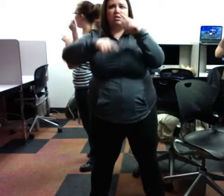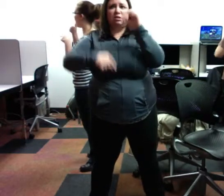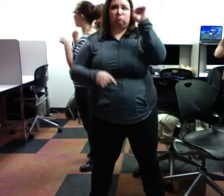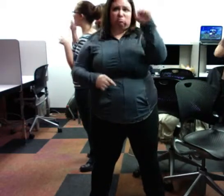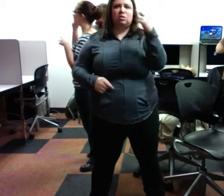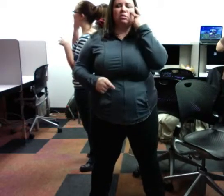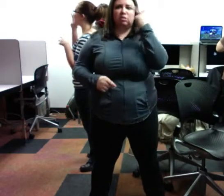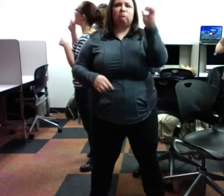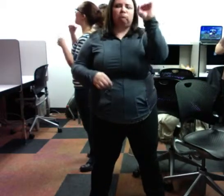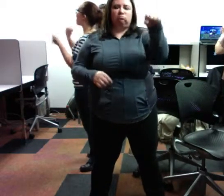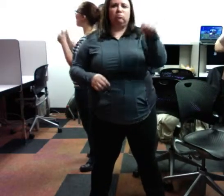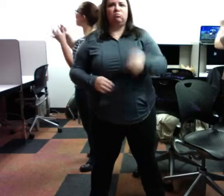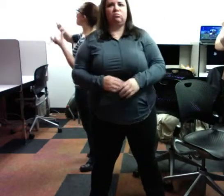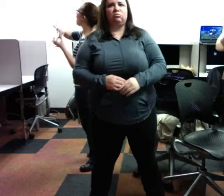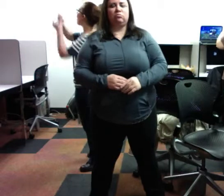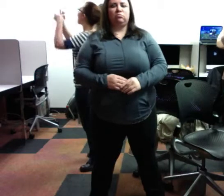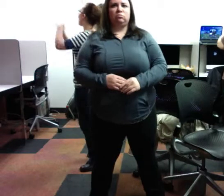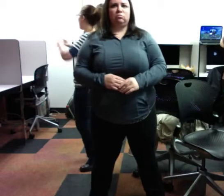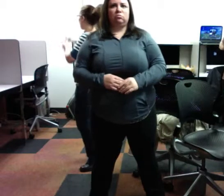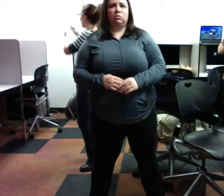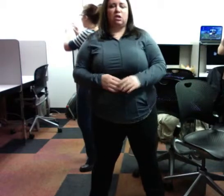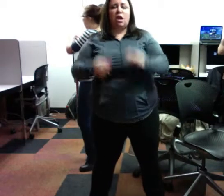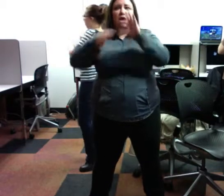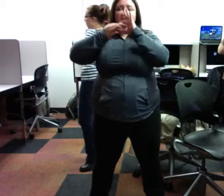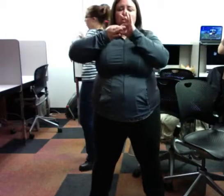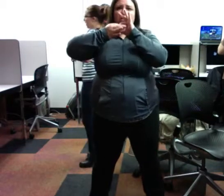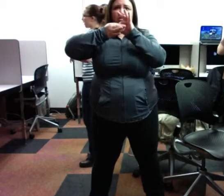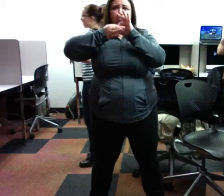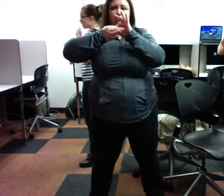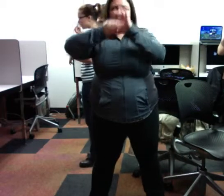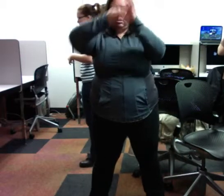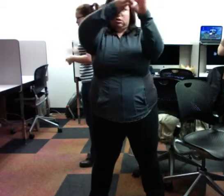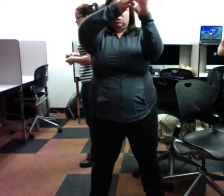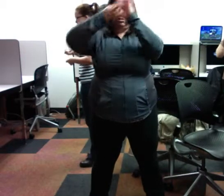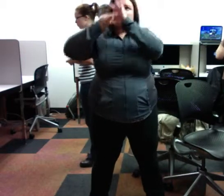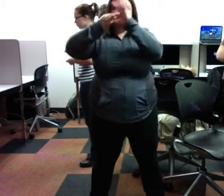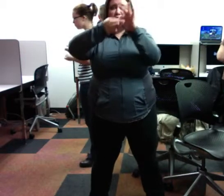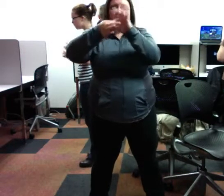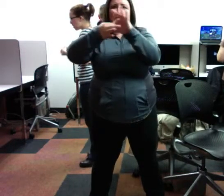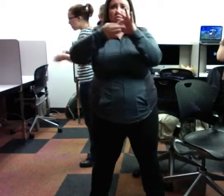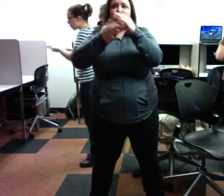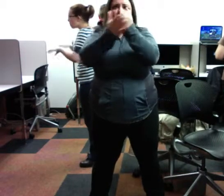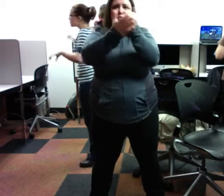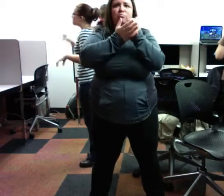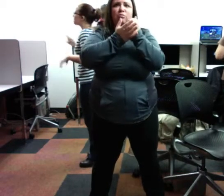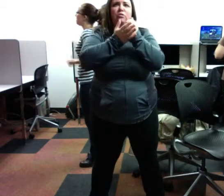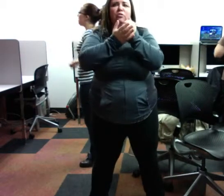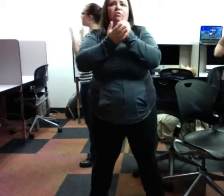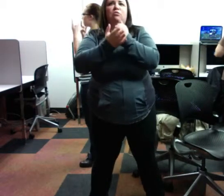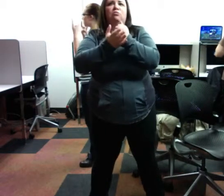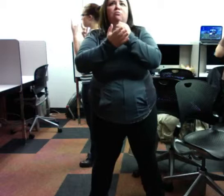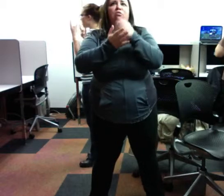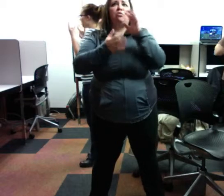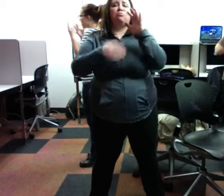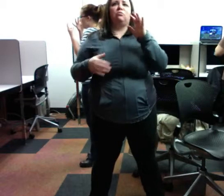road will give you the confidence to follow your heart, even when it leads you off the well-worn path, and that will make all the